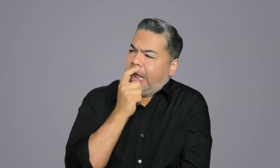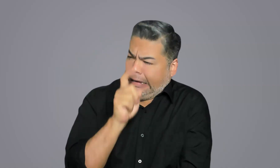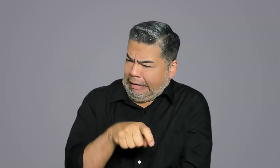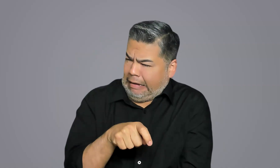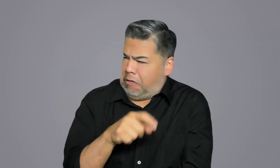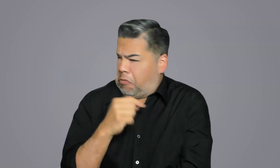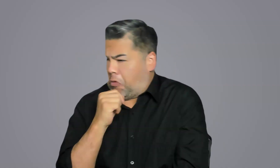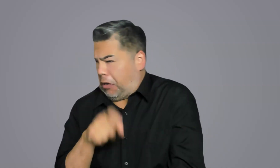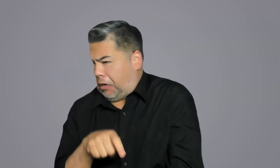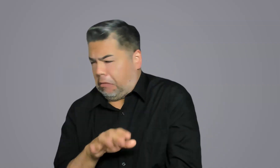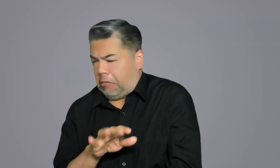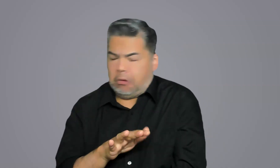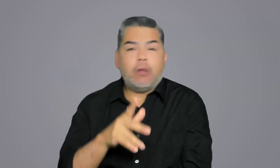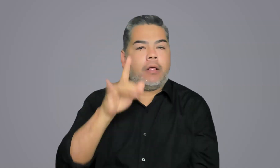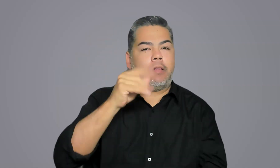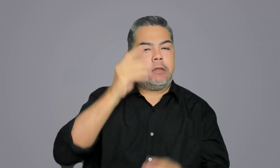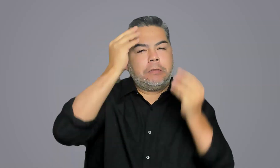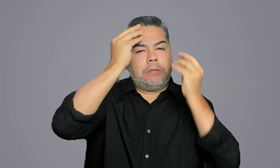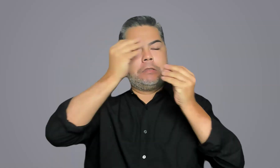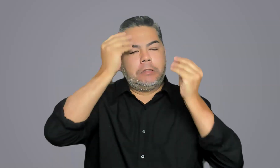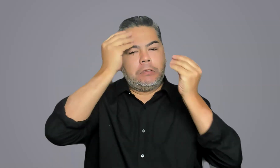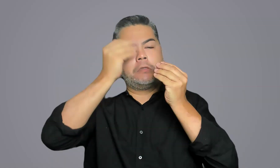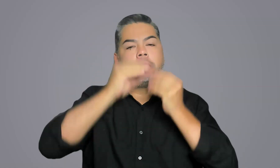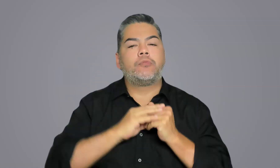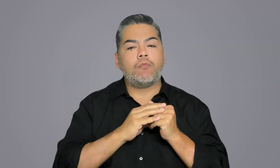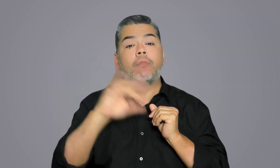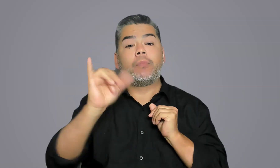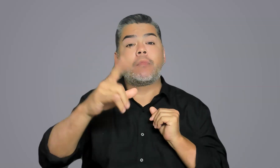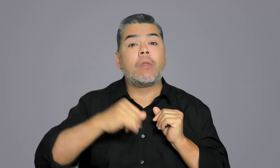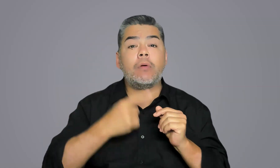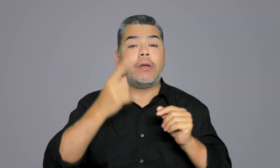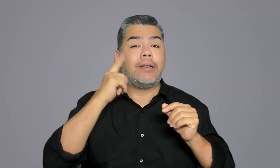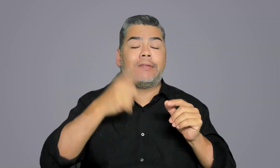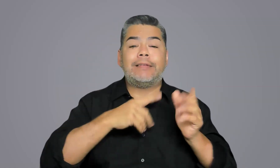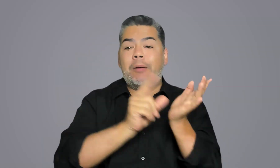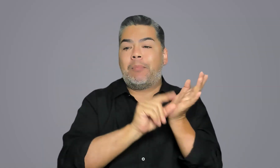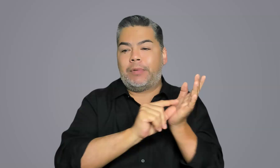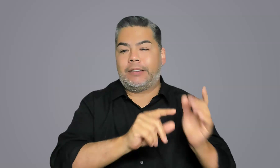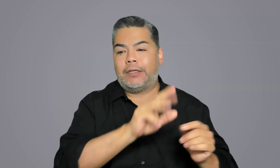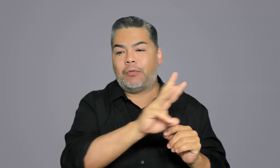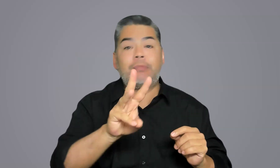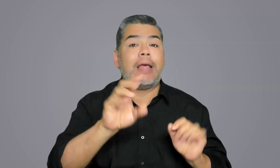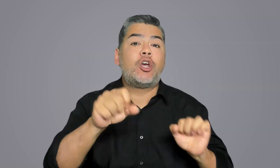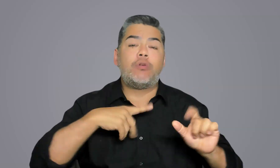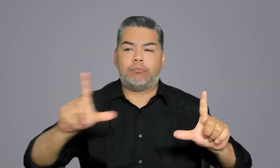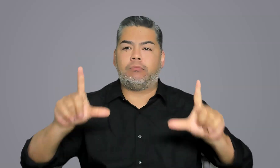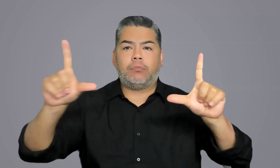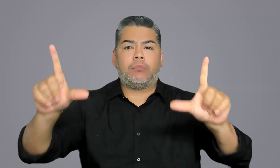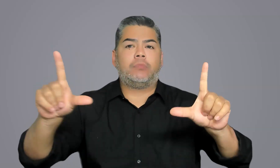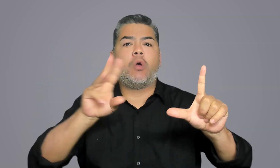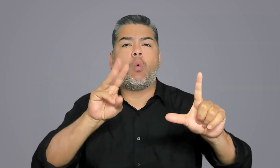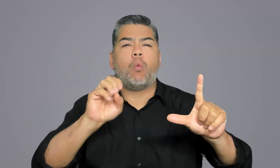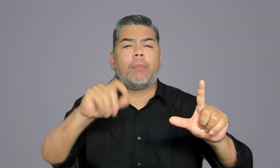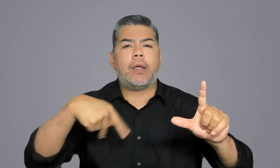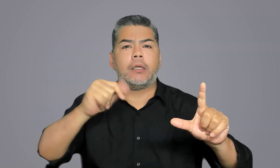publishing documents on websites, could you just paste them onto a web page? Consider whether you really do need documents in that scenario or whether you could